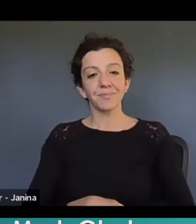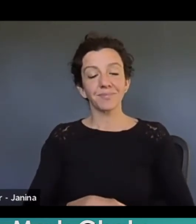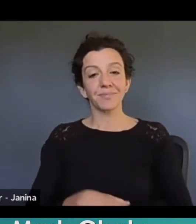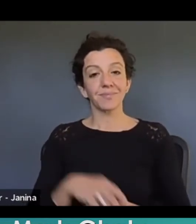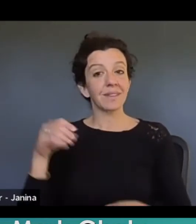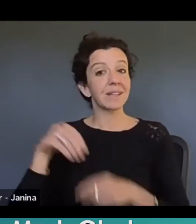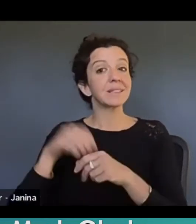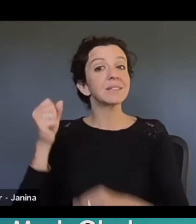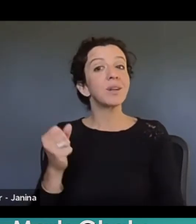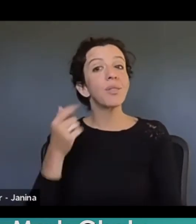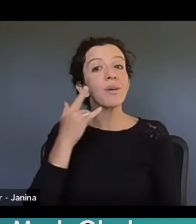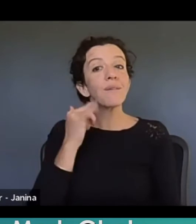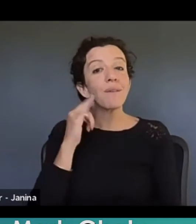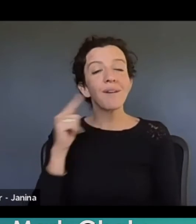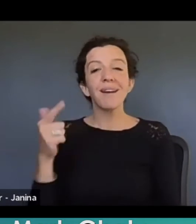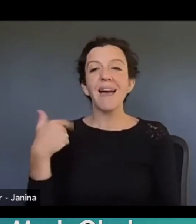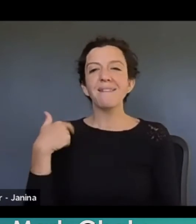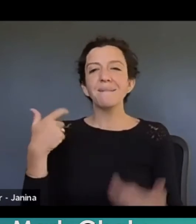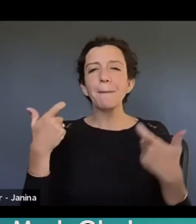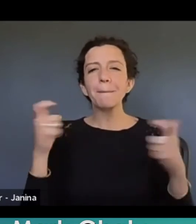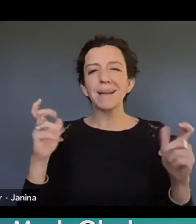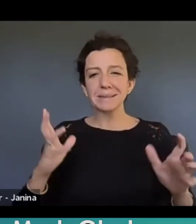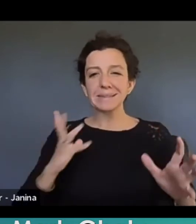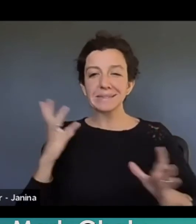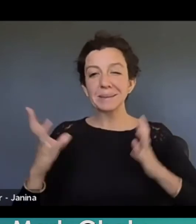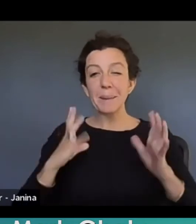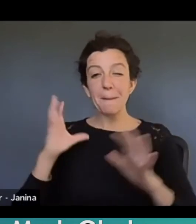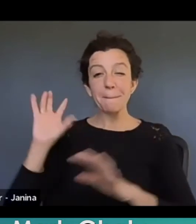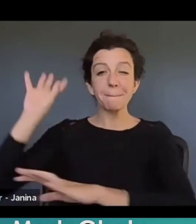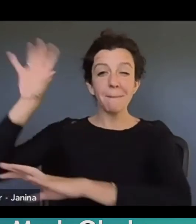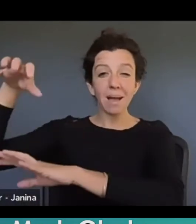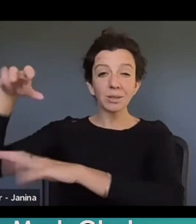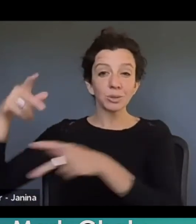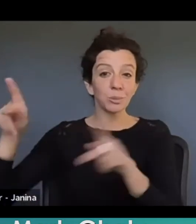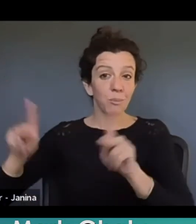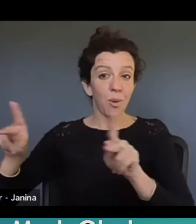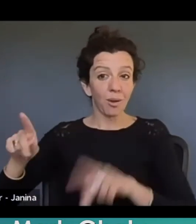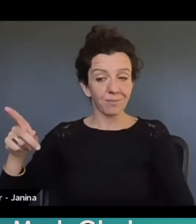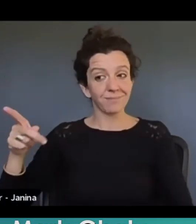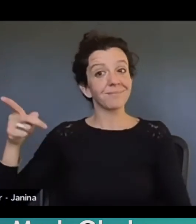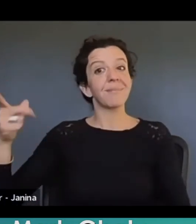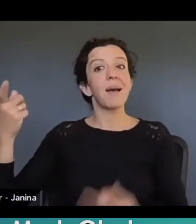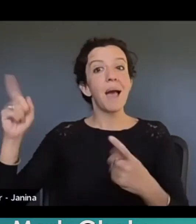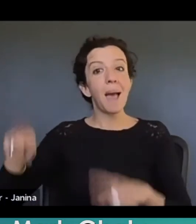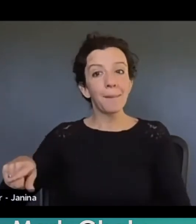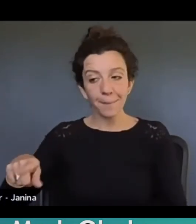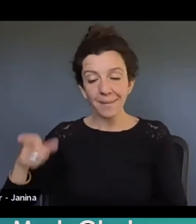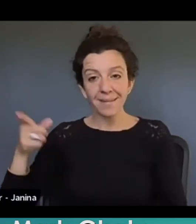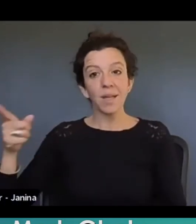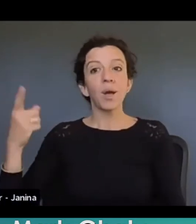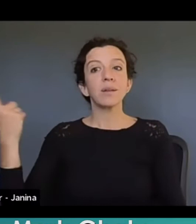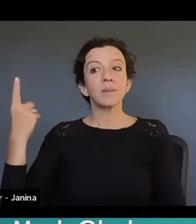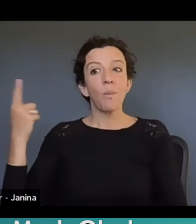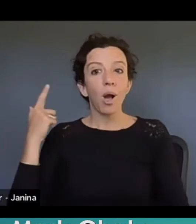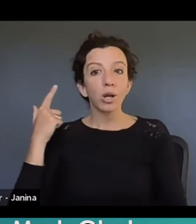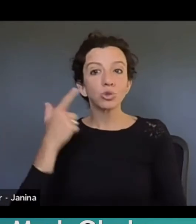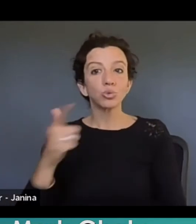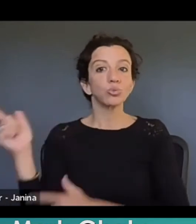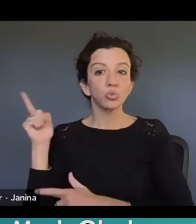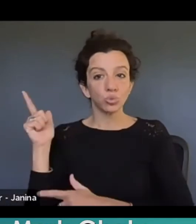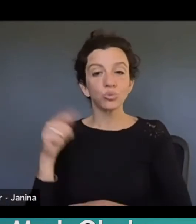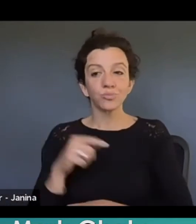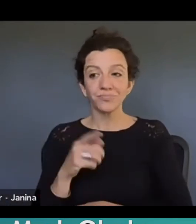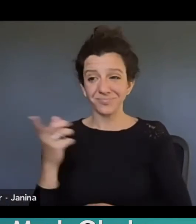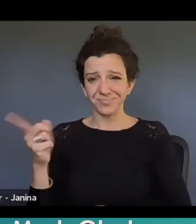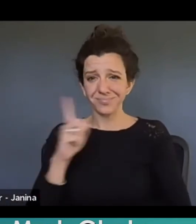there was a party, a mansion party, and in that mansion party was a shooting. Now, aside from that, there were some